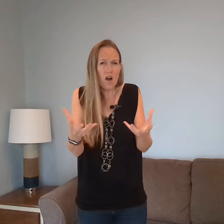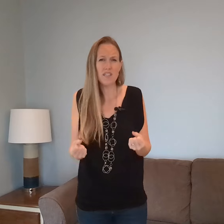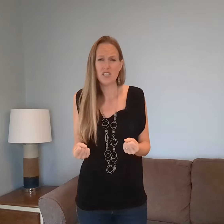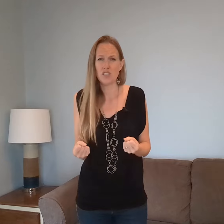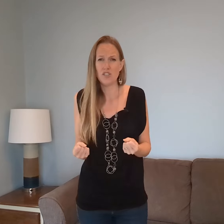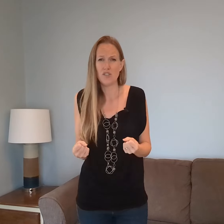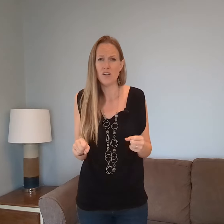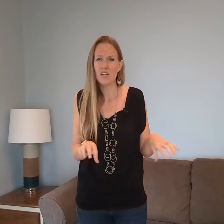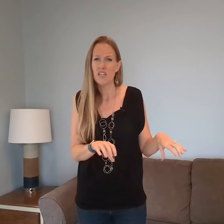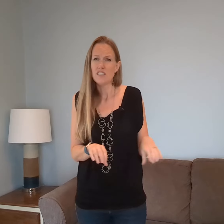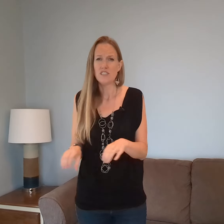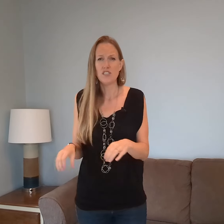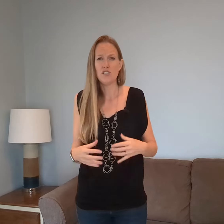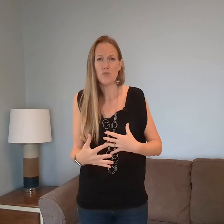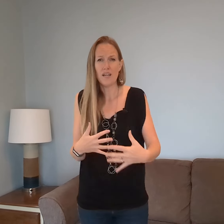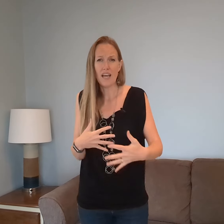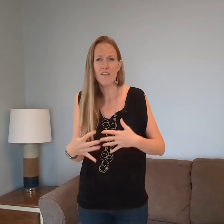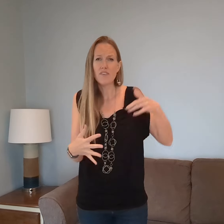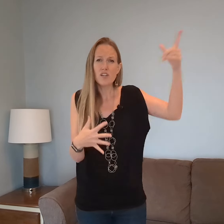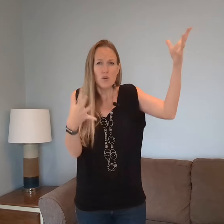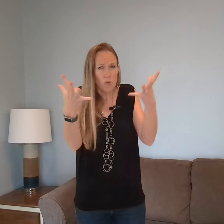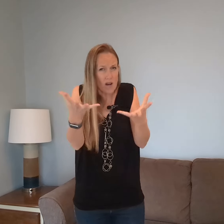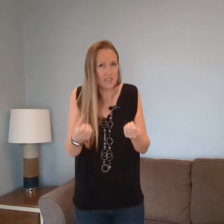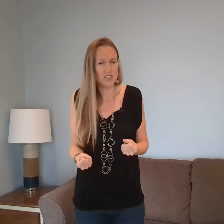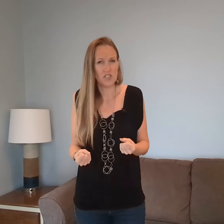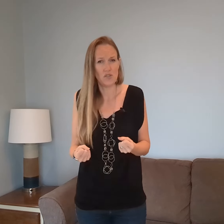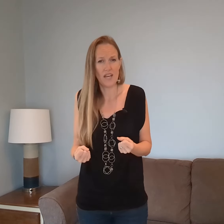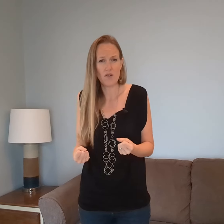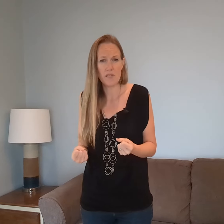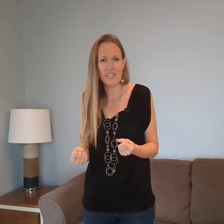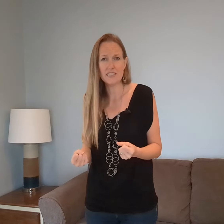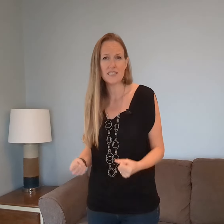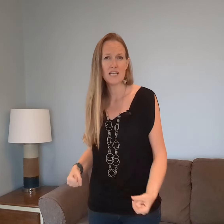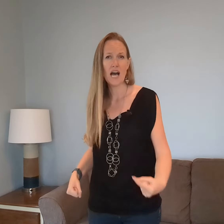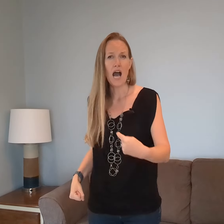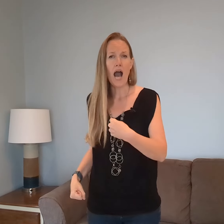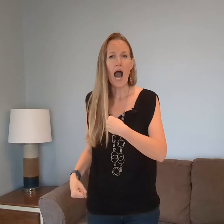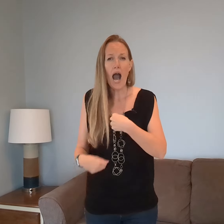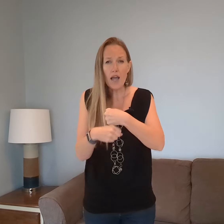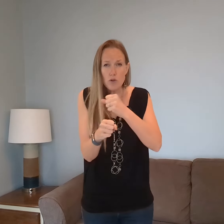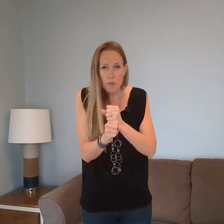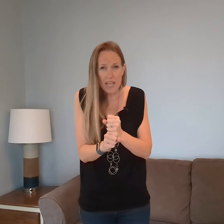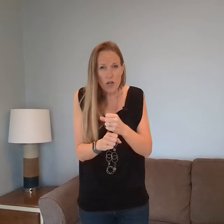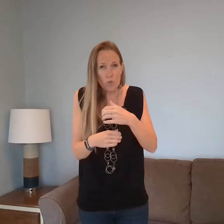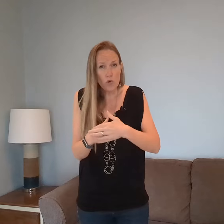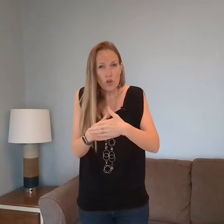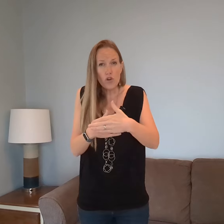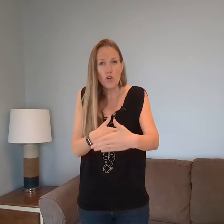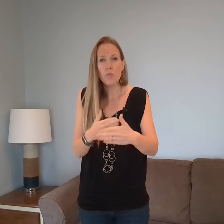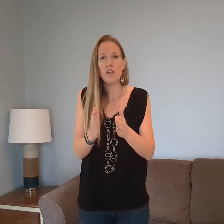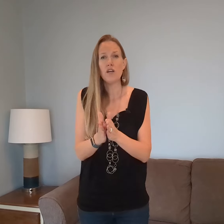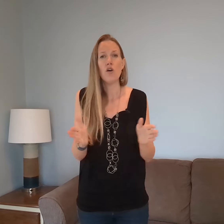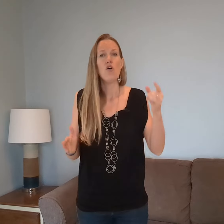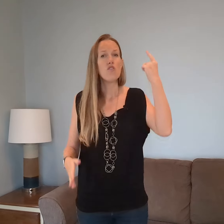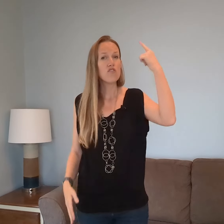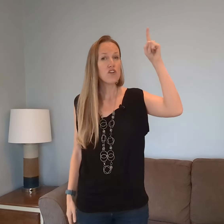want to do whatever you want to. And that repeats. I will make room for